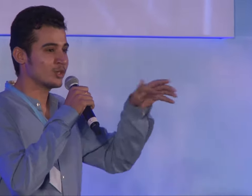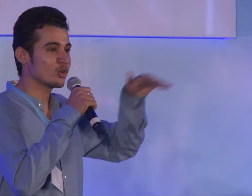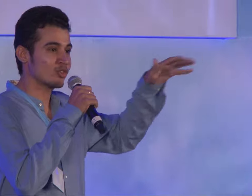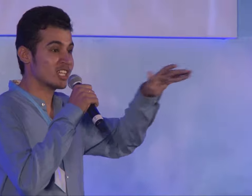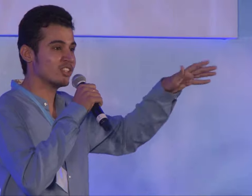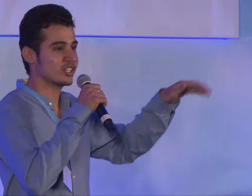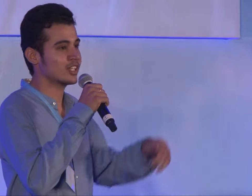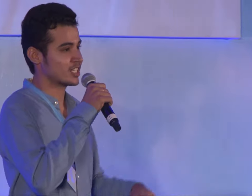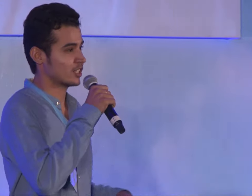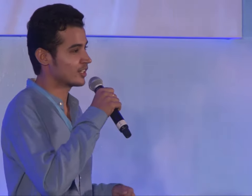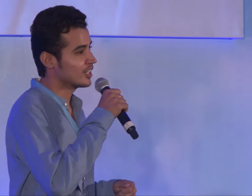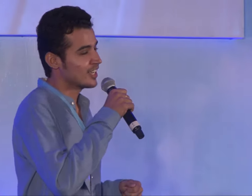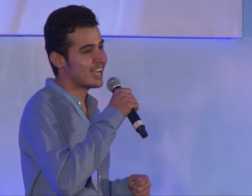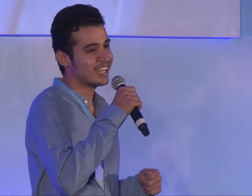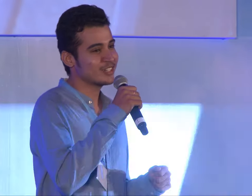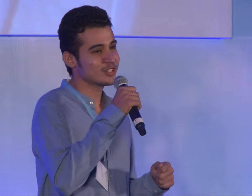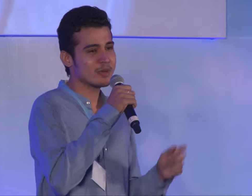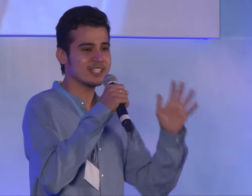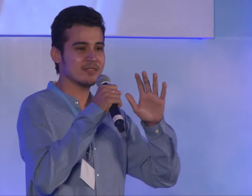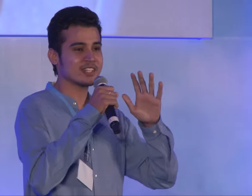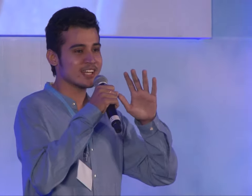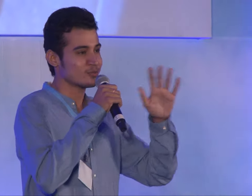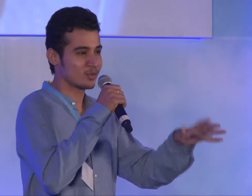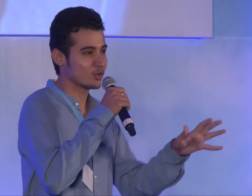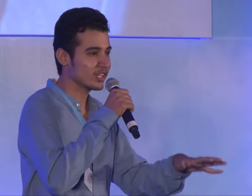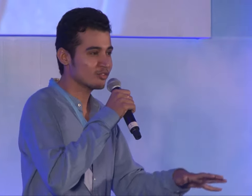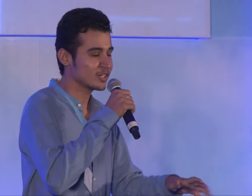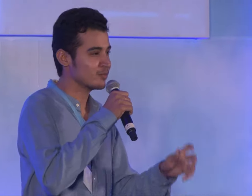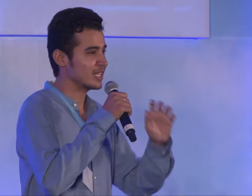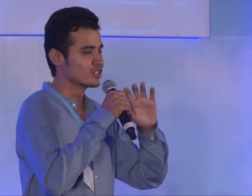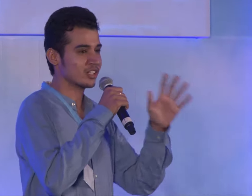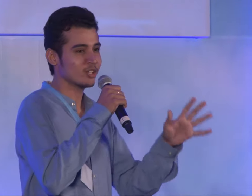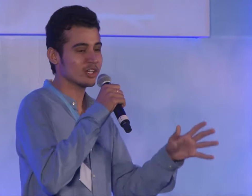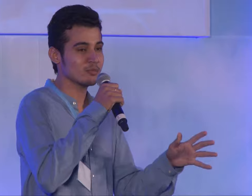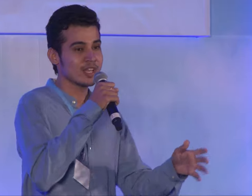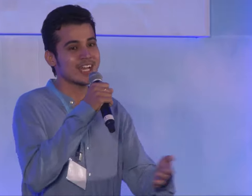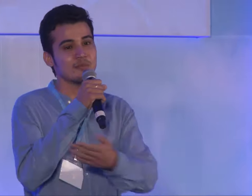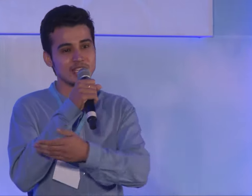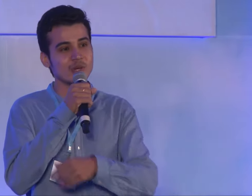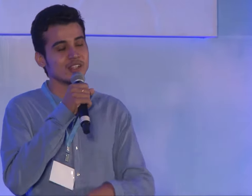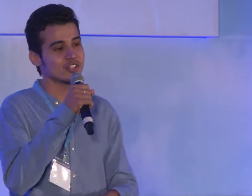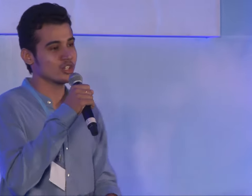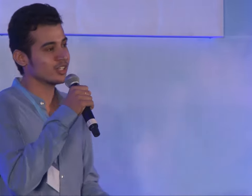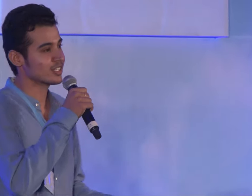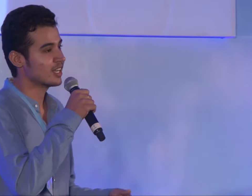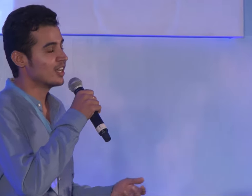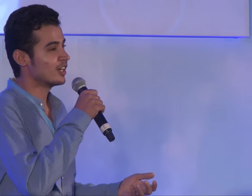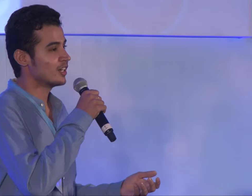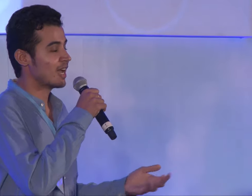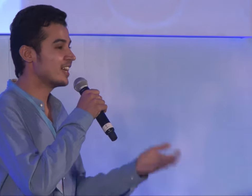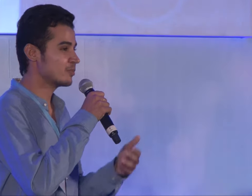told me to go to Vijender Singh the wrestler. And so basically we tried looking out for him, but there was nothing on him. And meanwhile, the